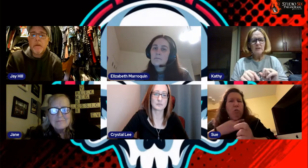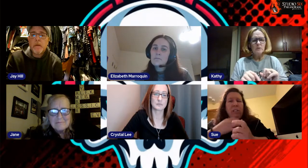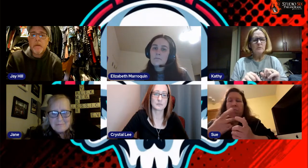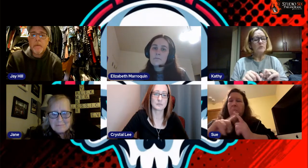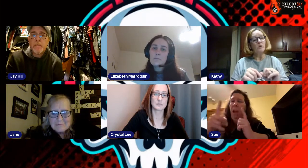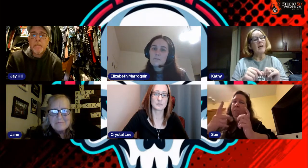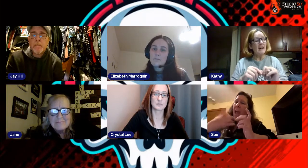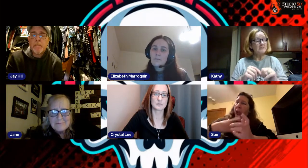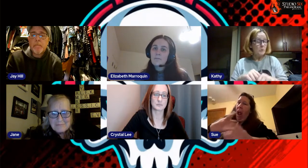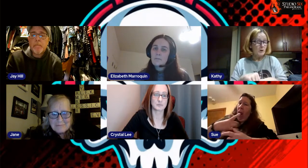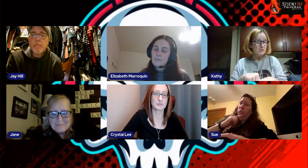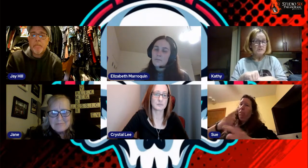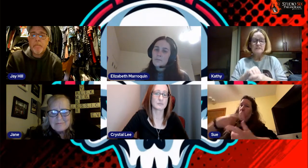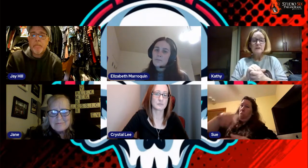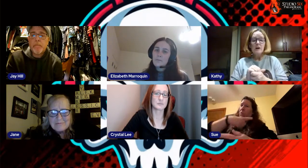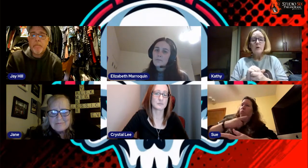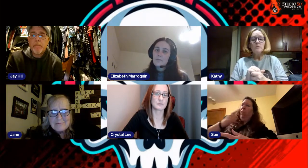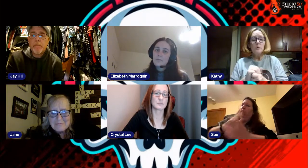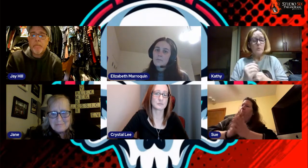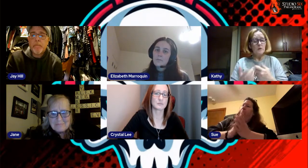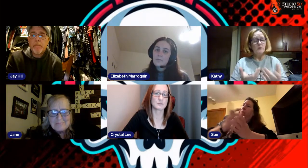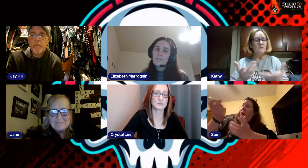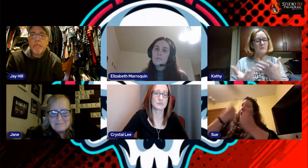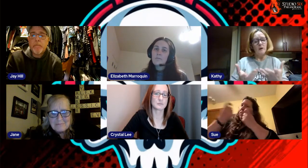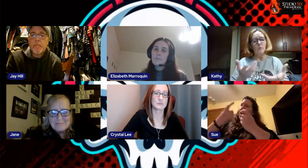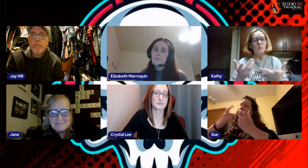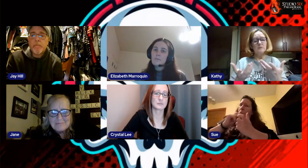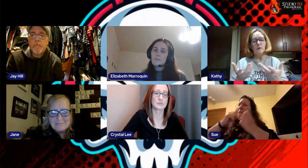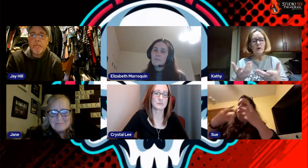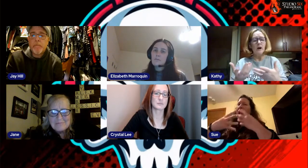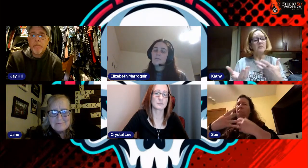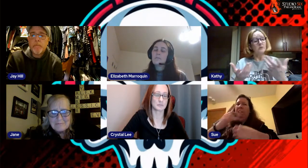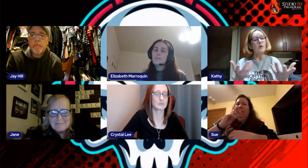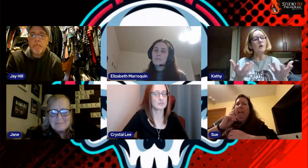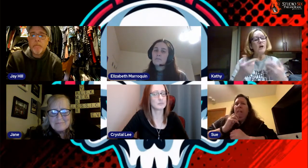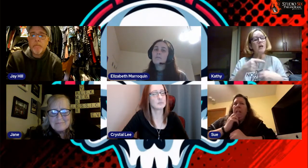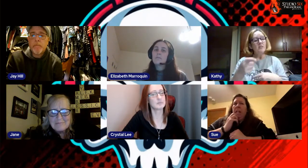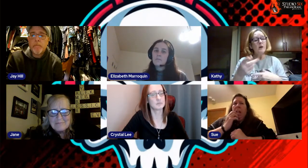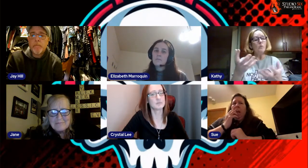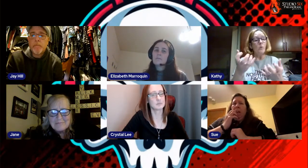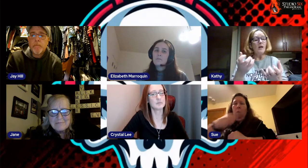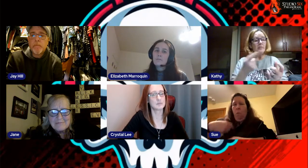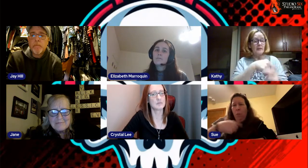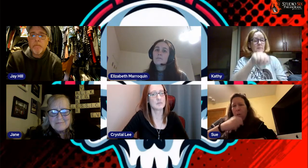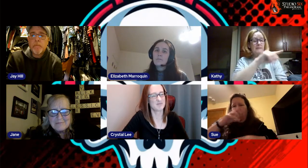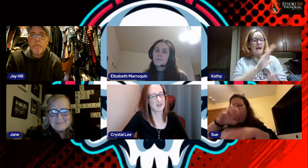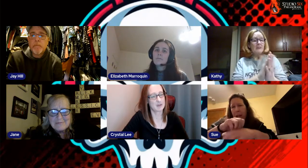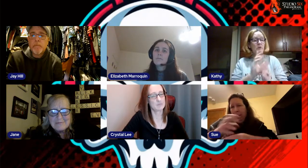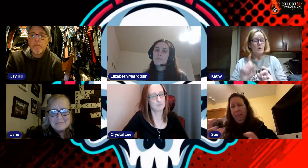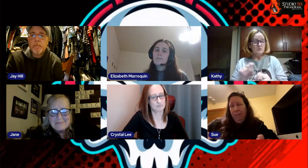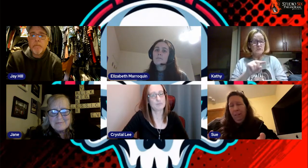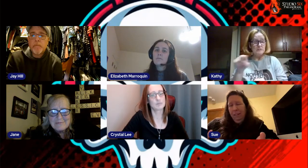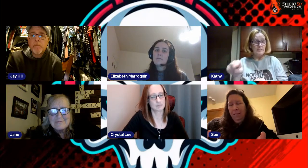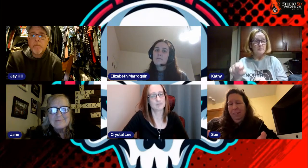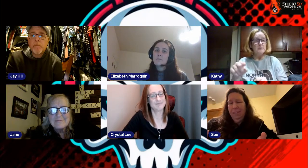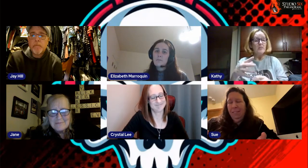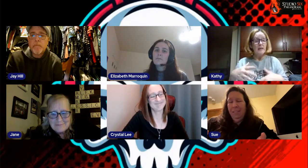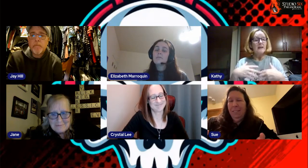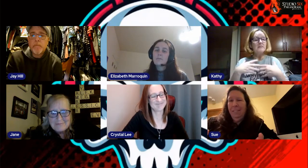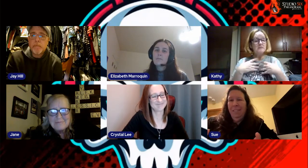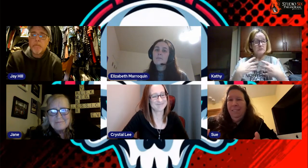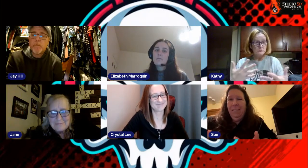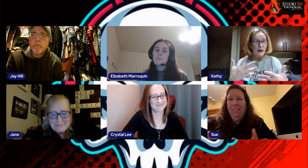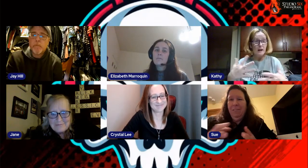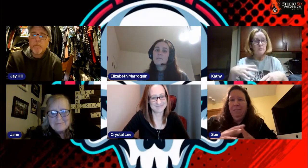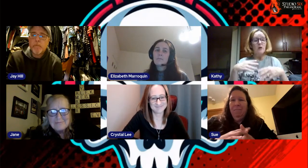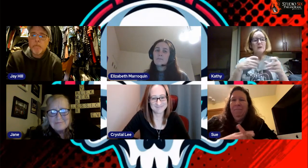so they ask questions, so what do you feel, what's going on? So they, they want them to ask questions to them so they